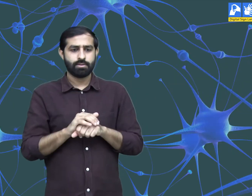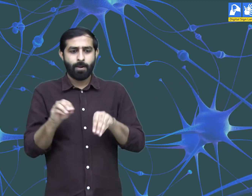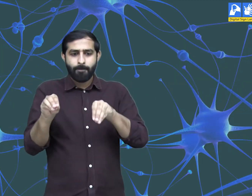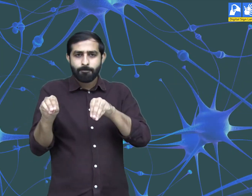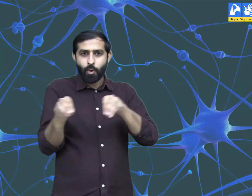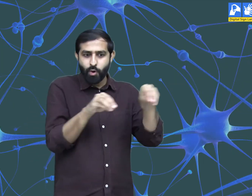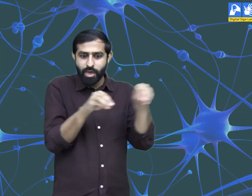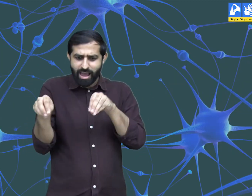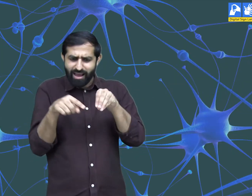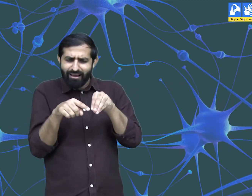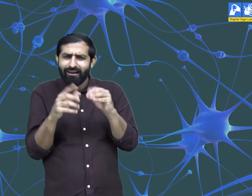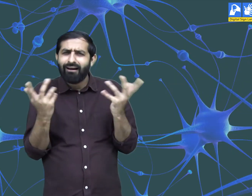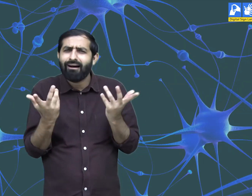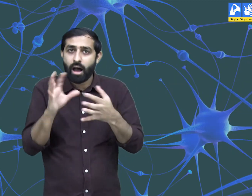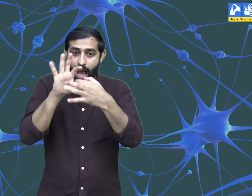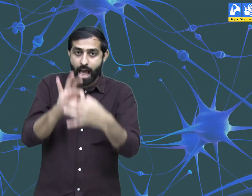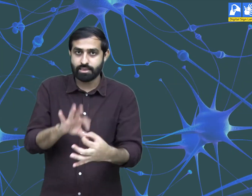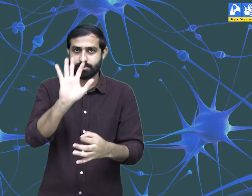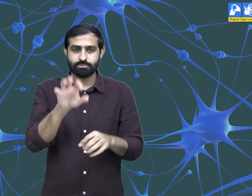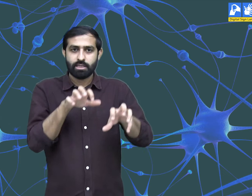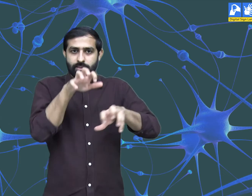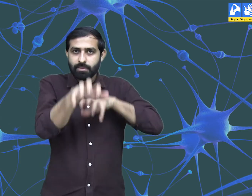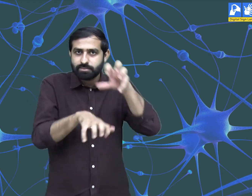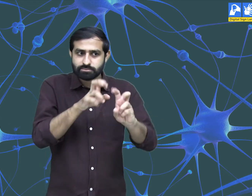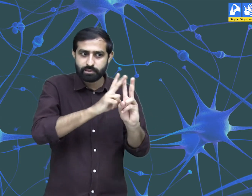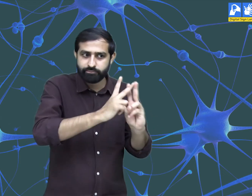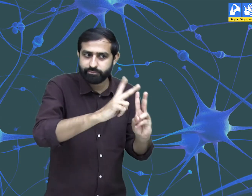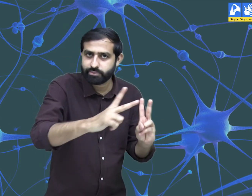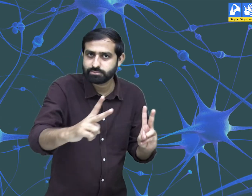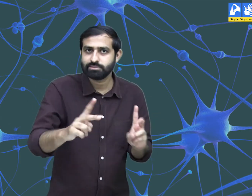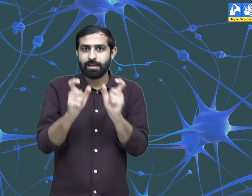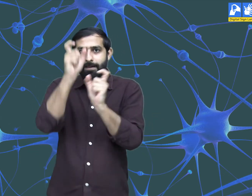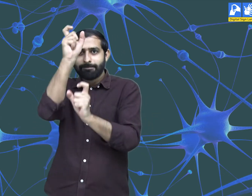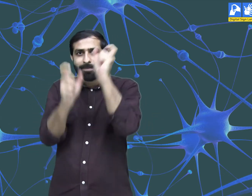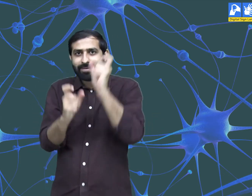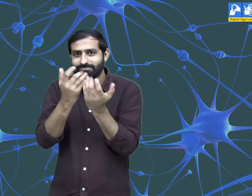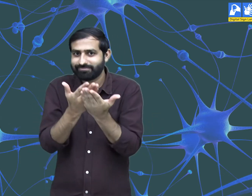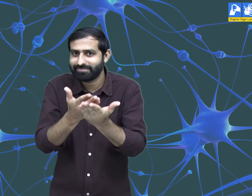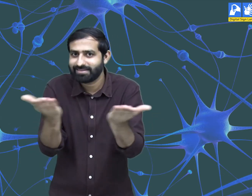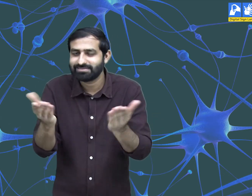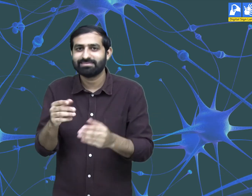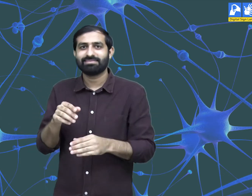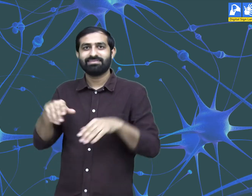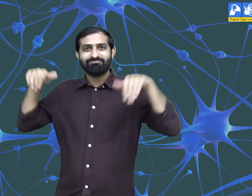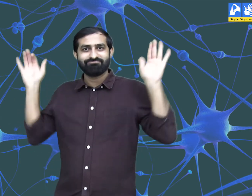We all believe that if something is moving, it has life such as